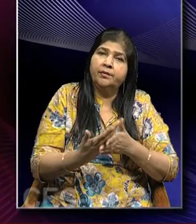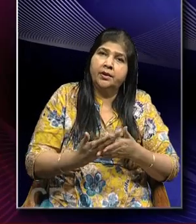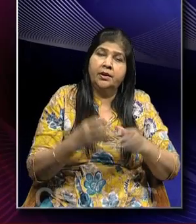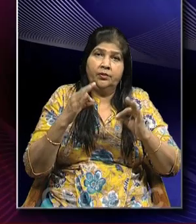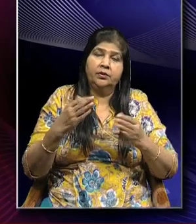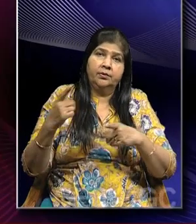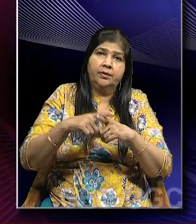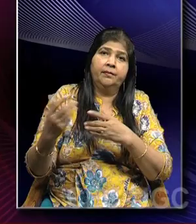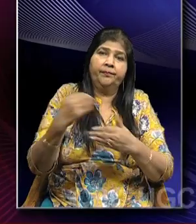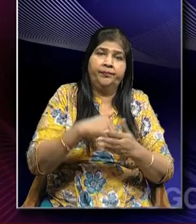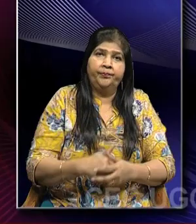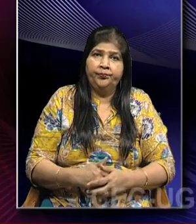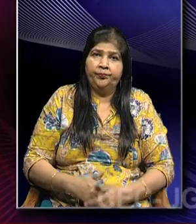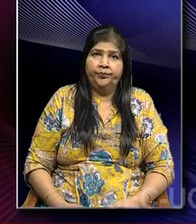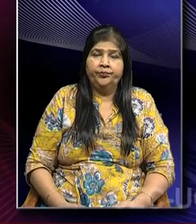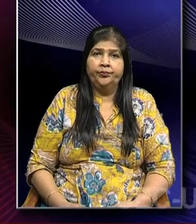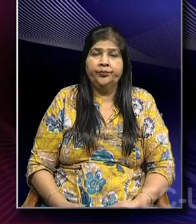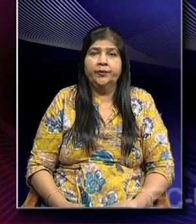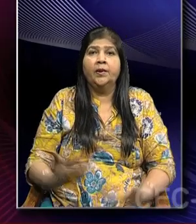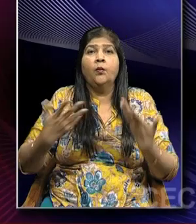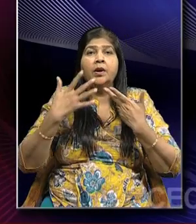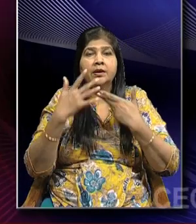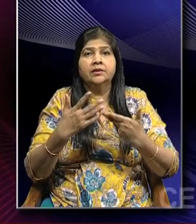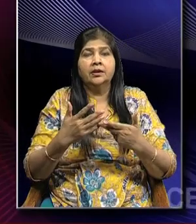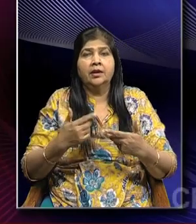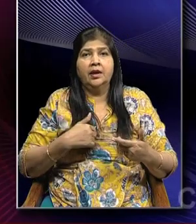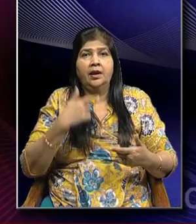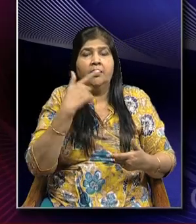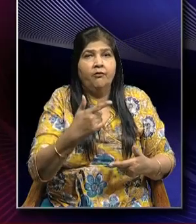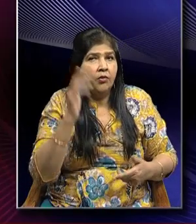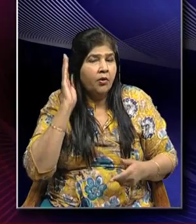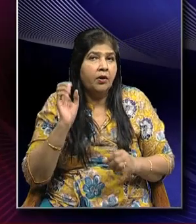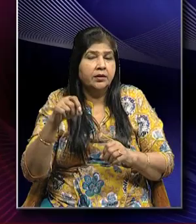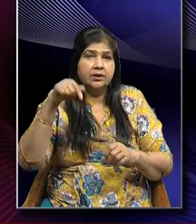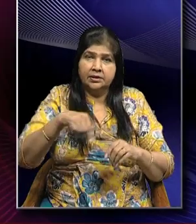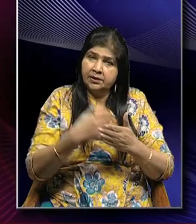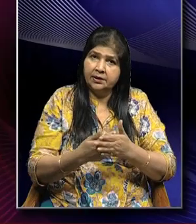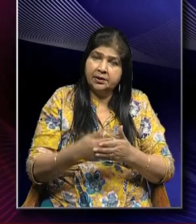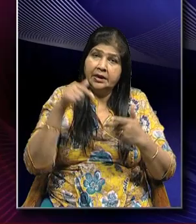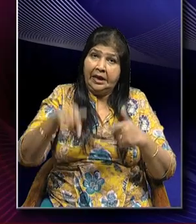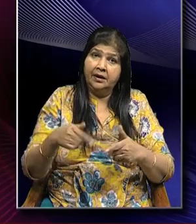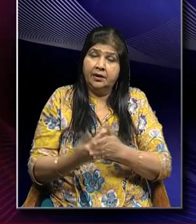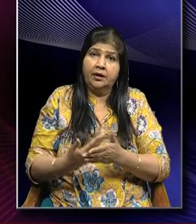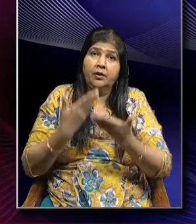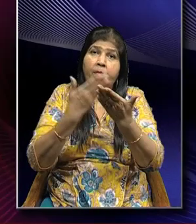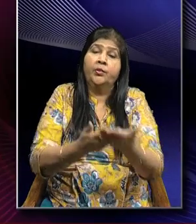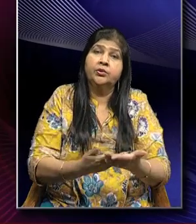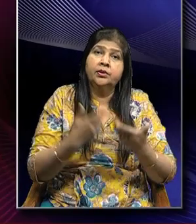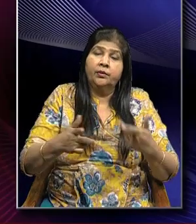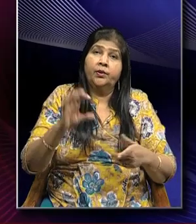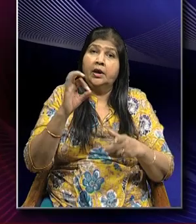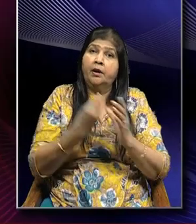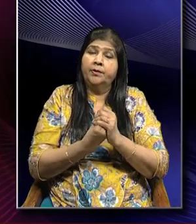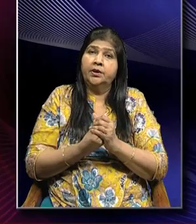meaningfully. So my dear learners, what exactly I am willing to establish here is that it is an opportunity for companies